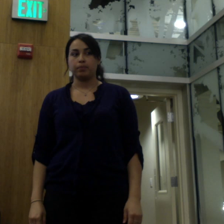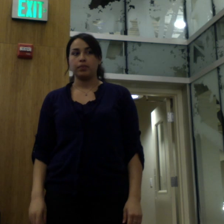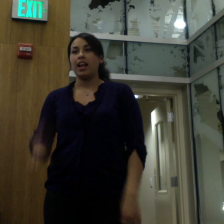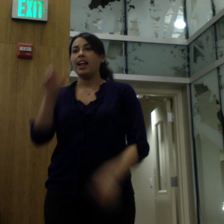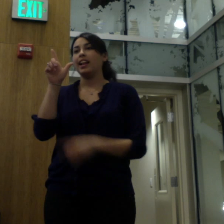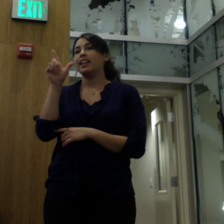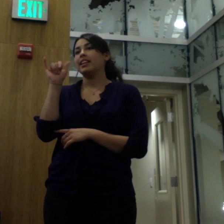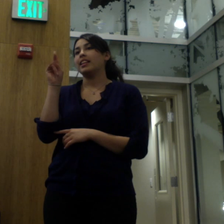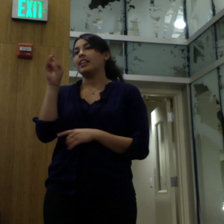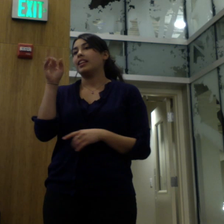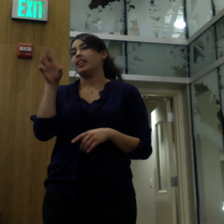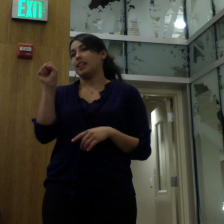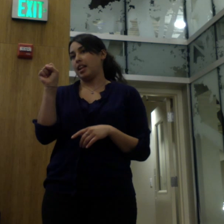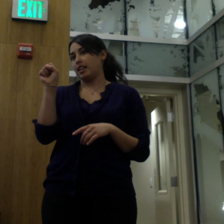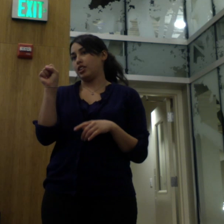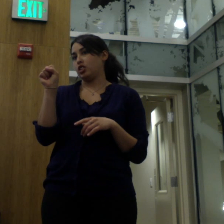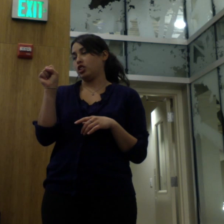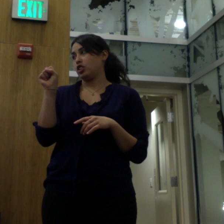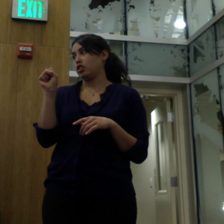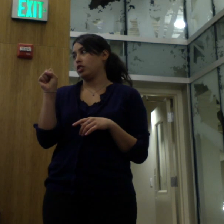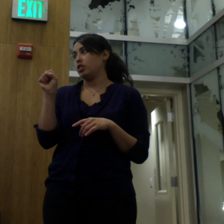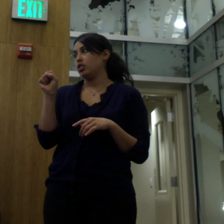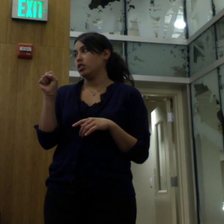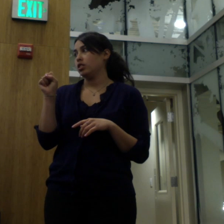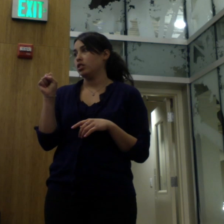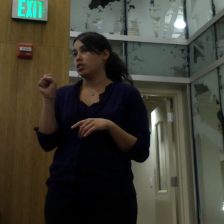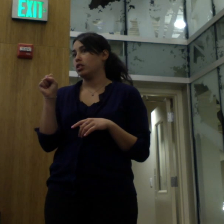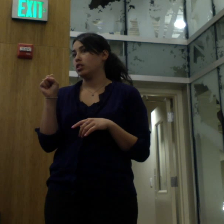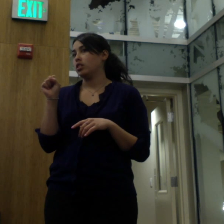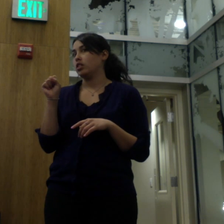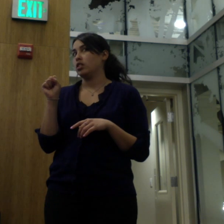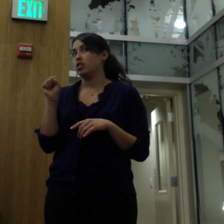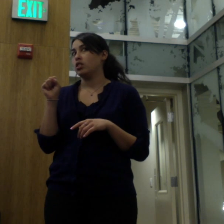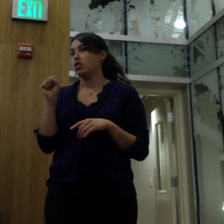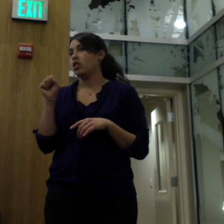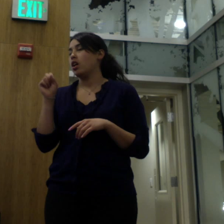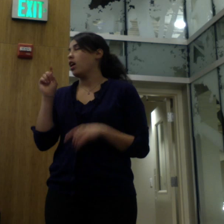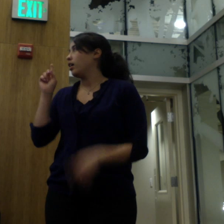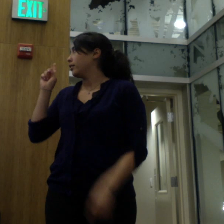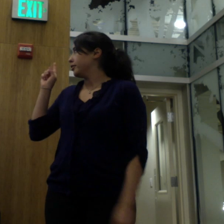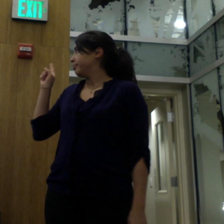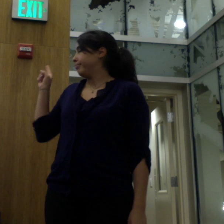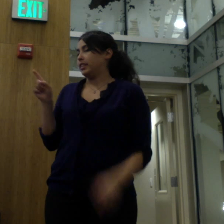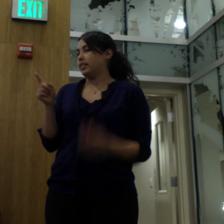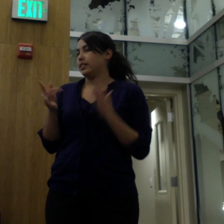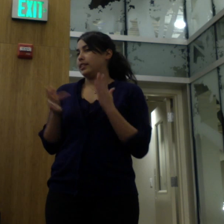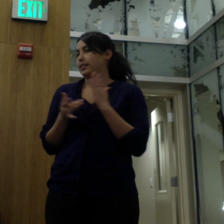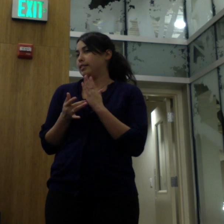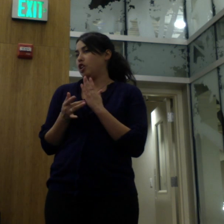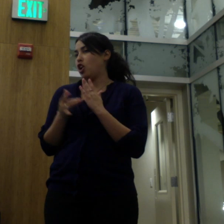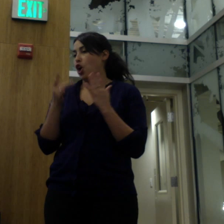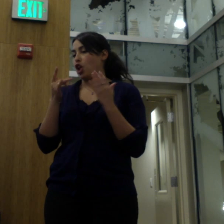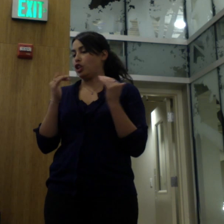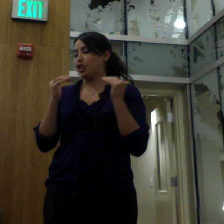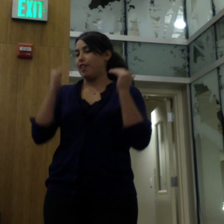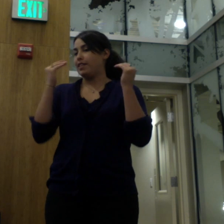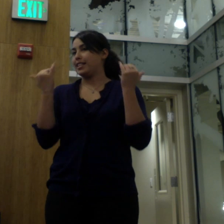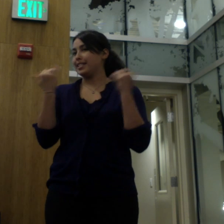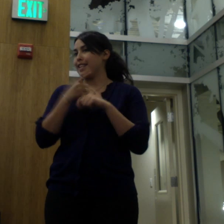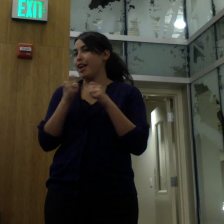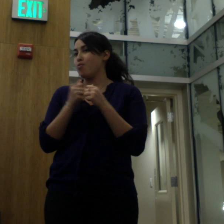Liners. With the advent of the technology of the socks these days, you guys, liners is a little bit old school, although you can